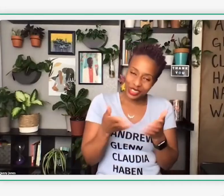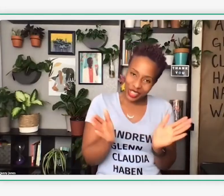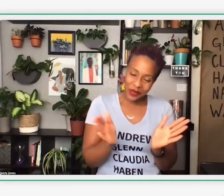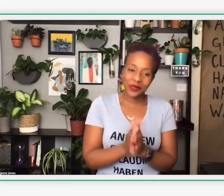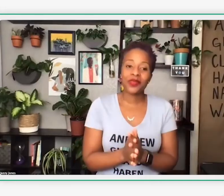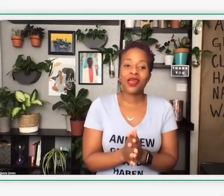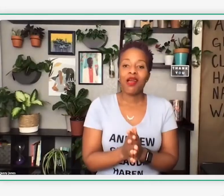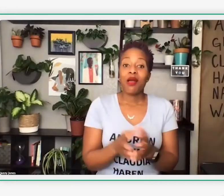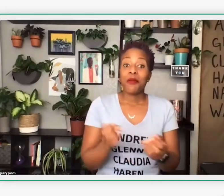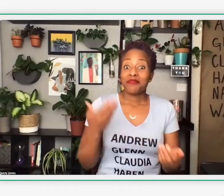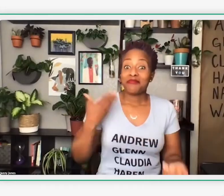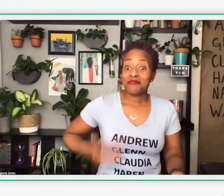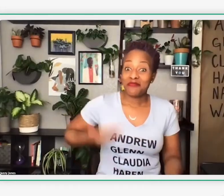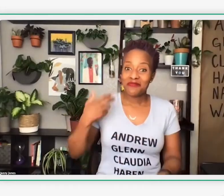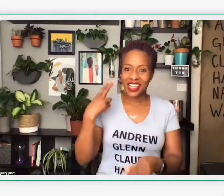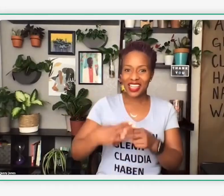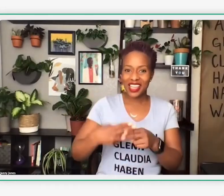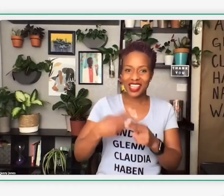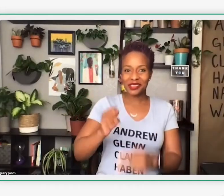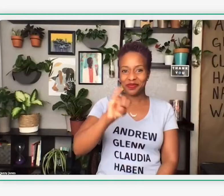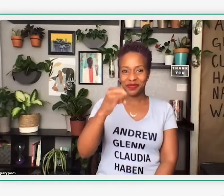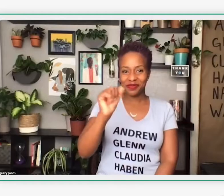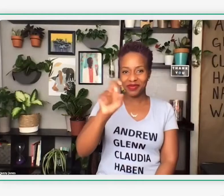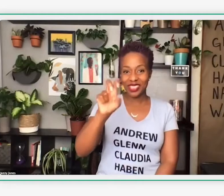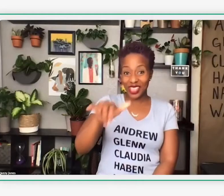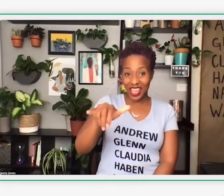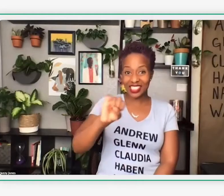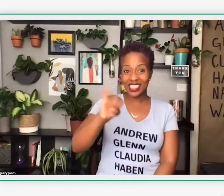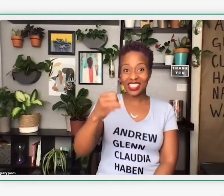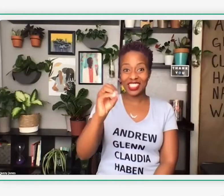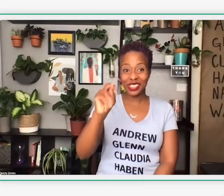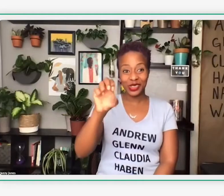with deaf businesses and the community in general.